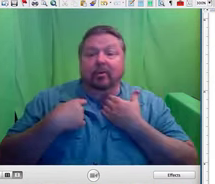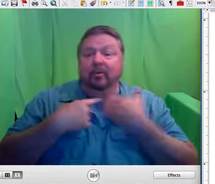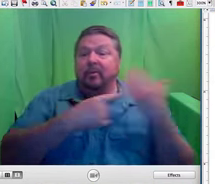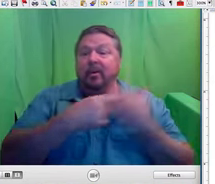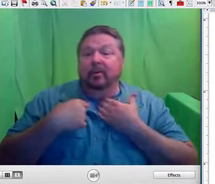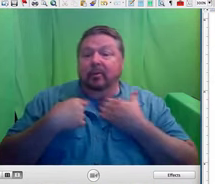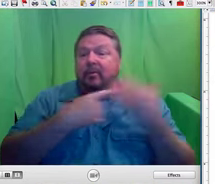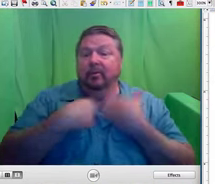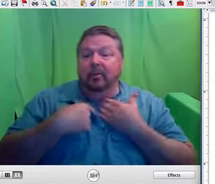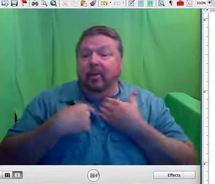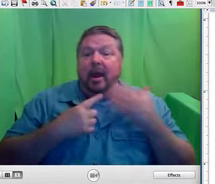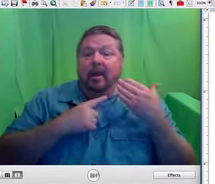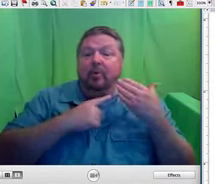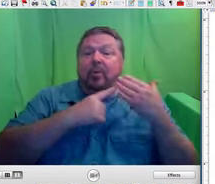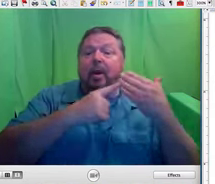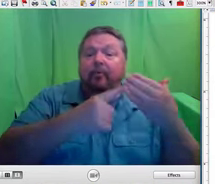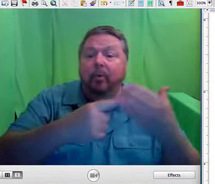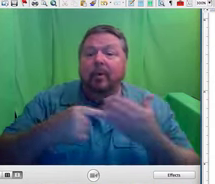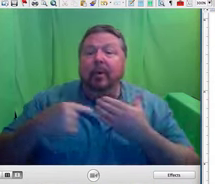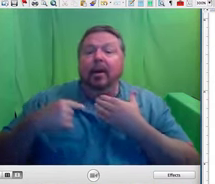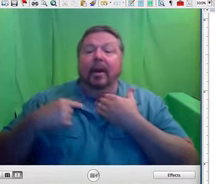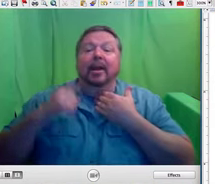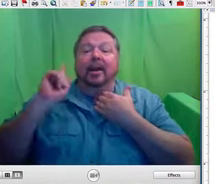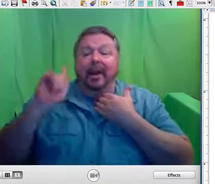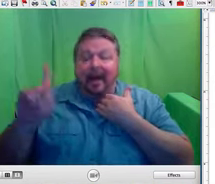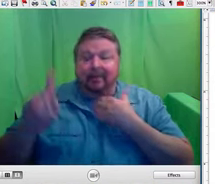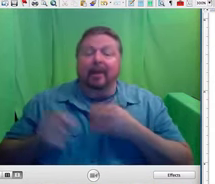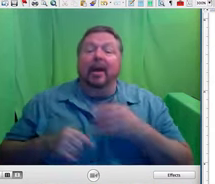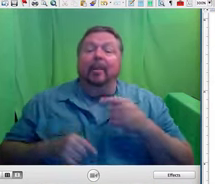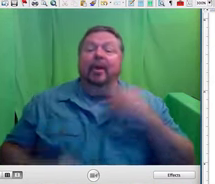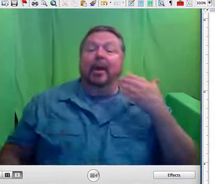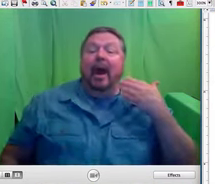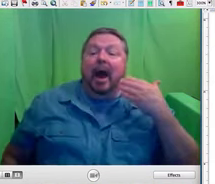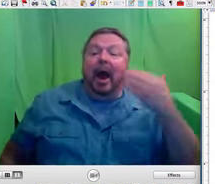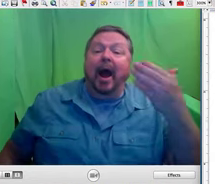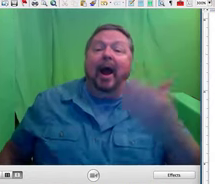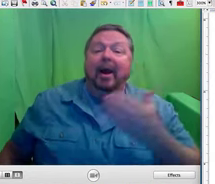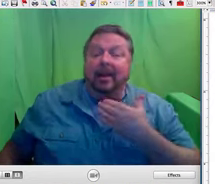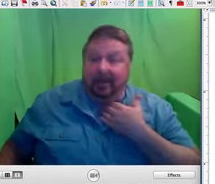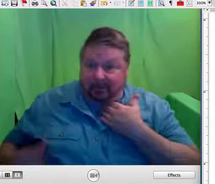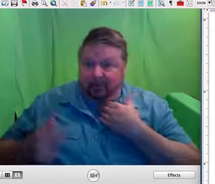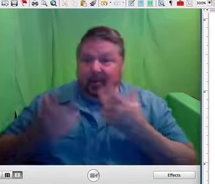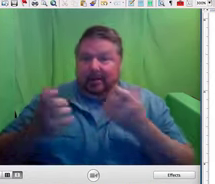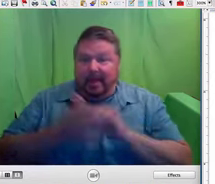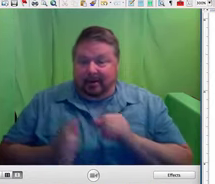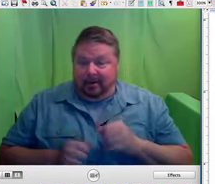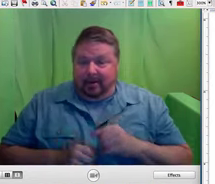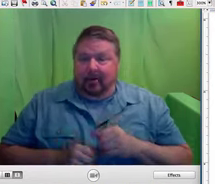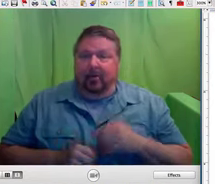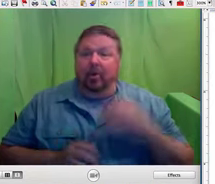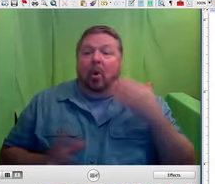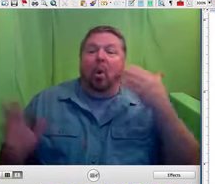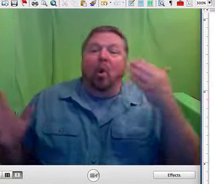to throat, side to throat, side to throat. I don't come forward unless I'm saying I want that.